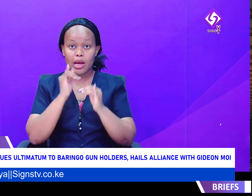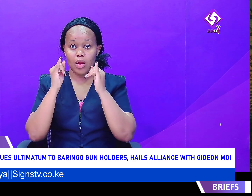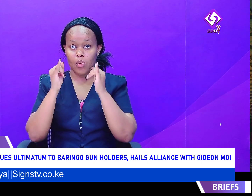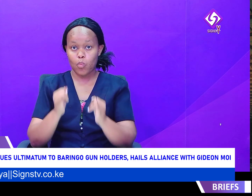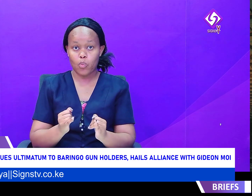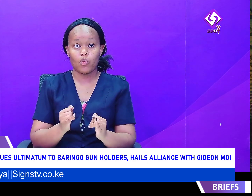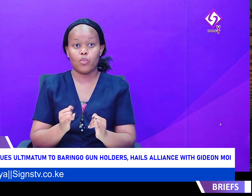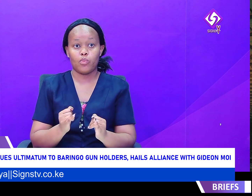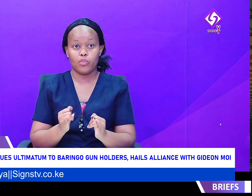region.